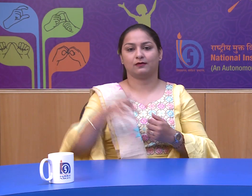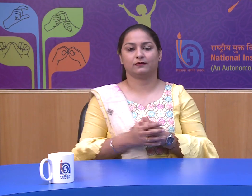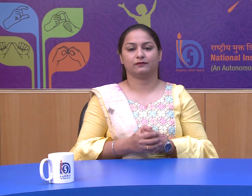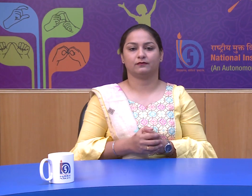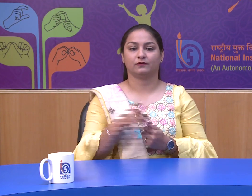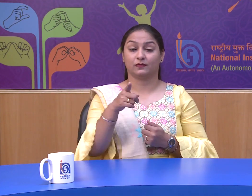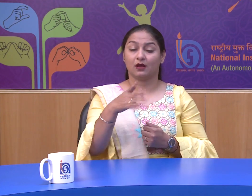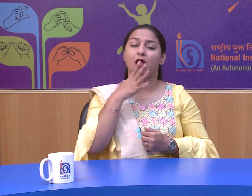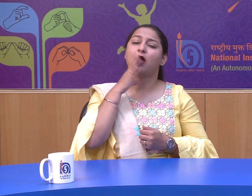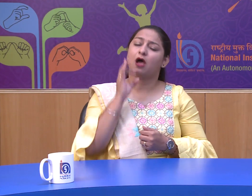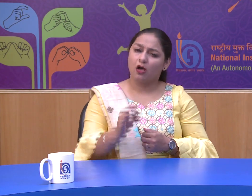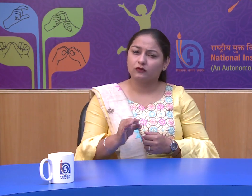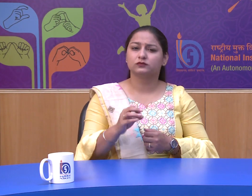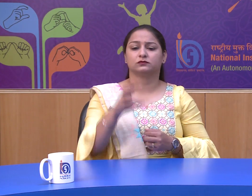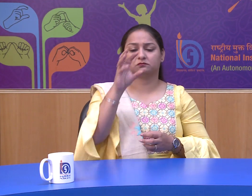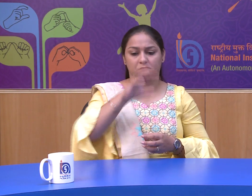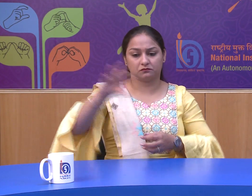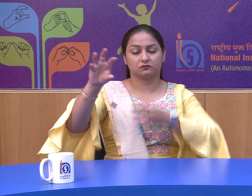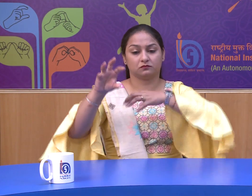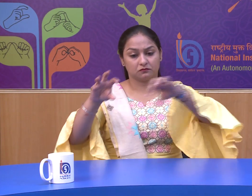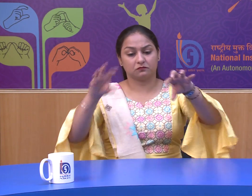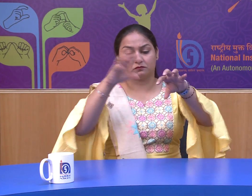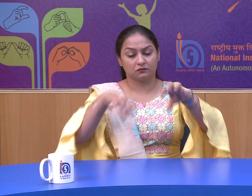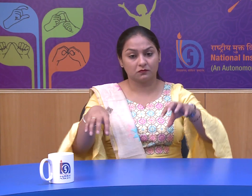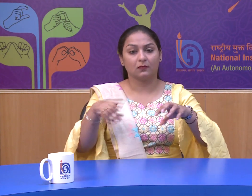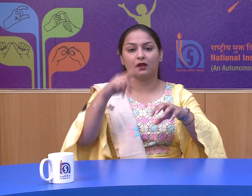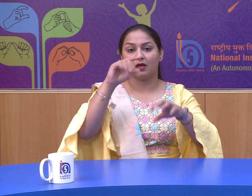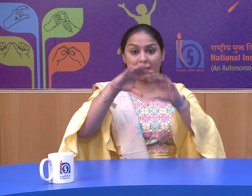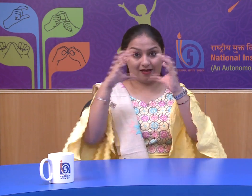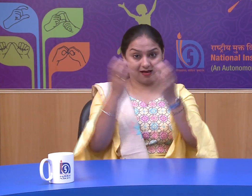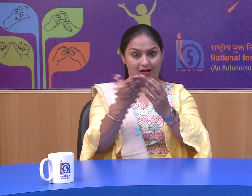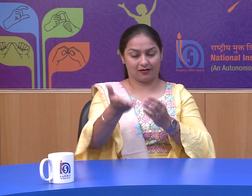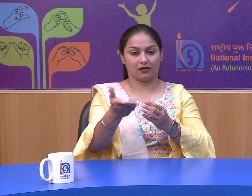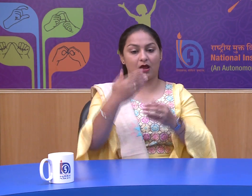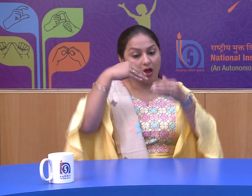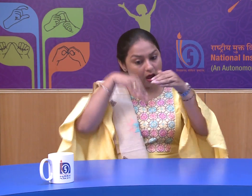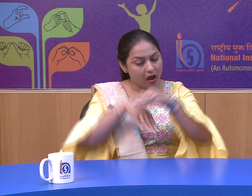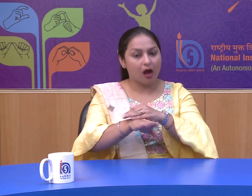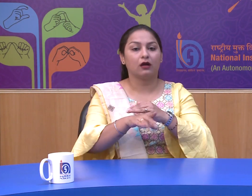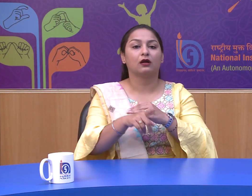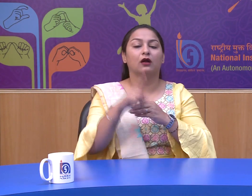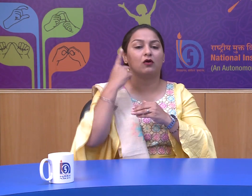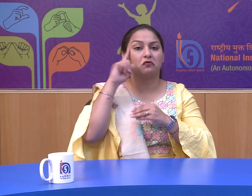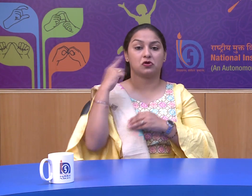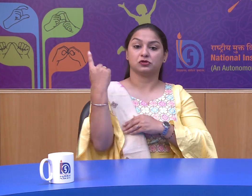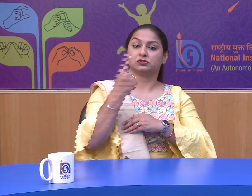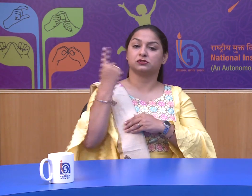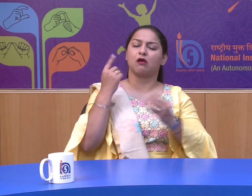He actually united this country under his single largest